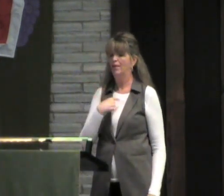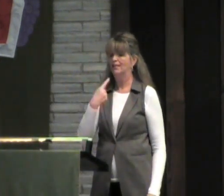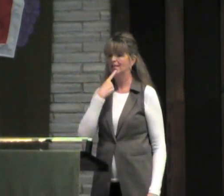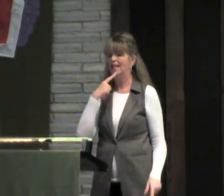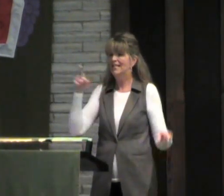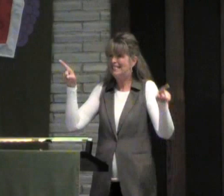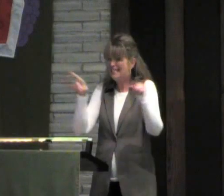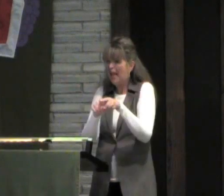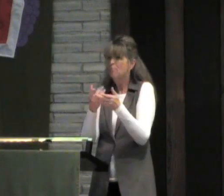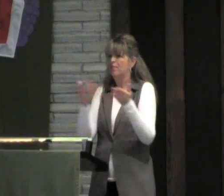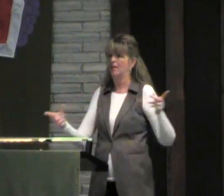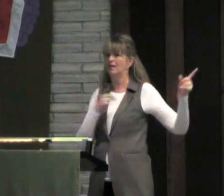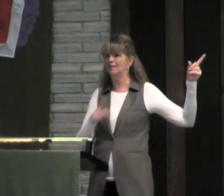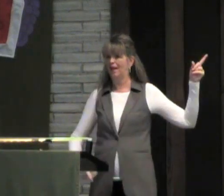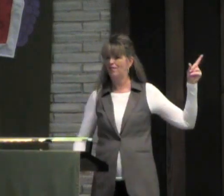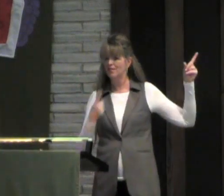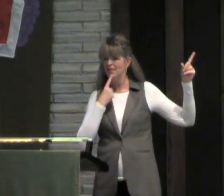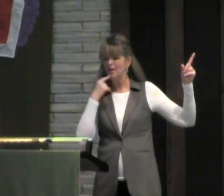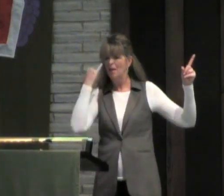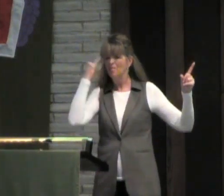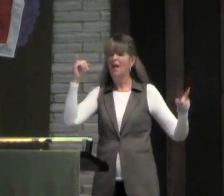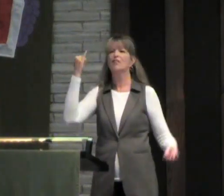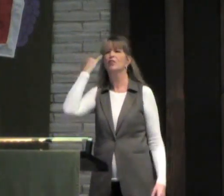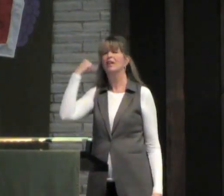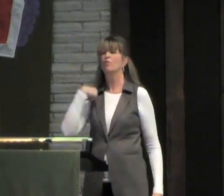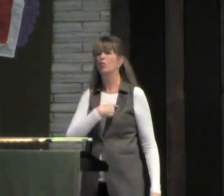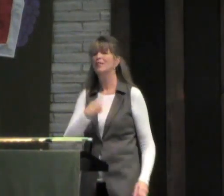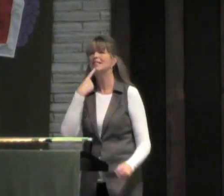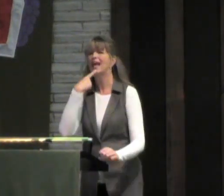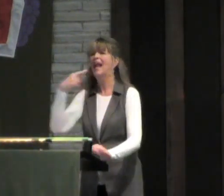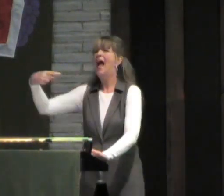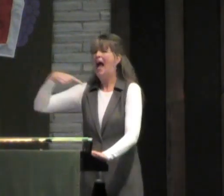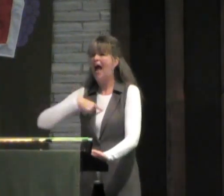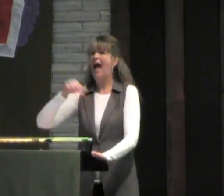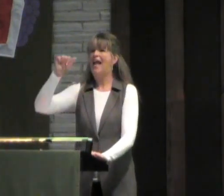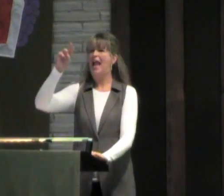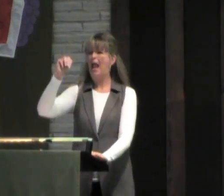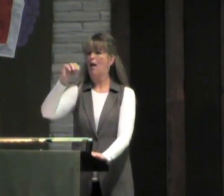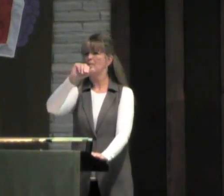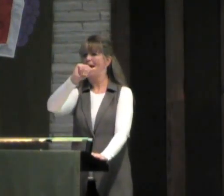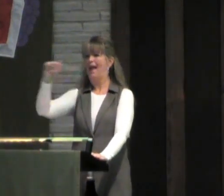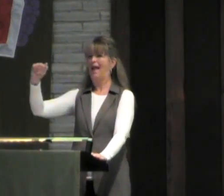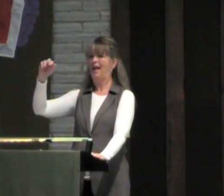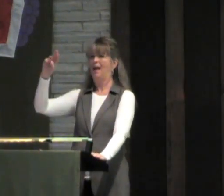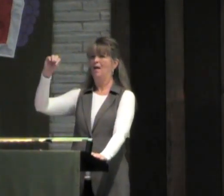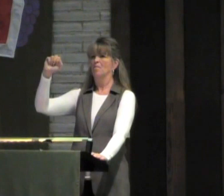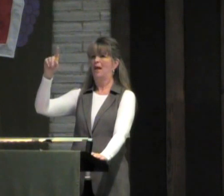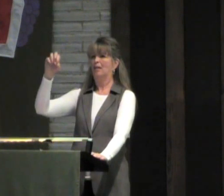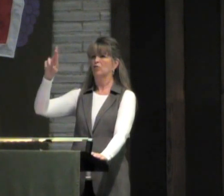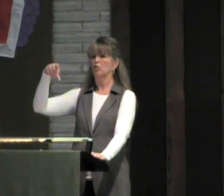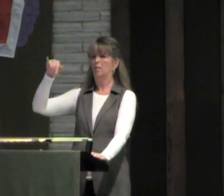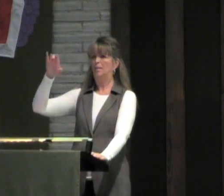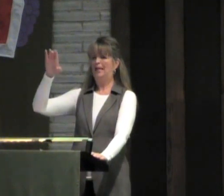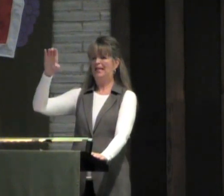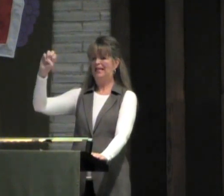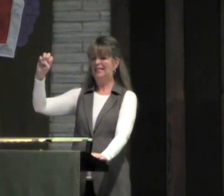if we said the same thing David said. Imagine if we said, I am a